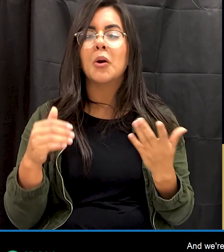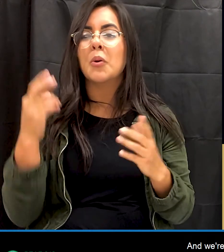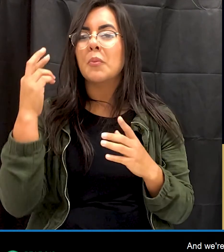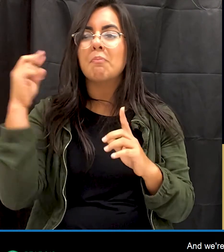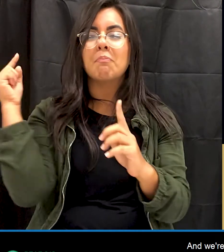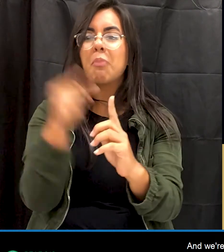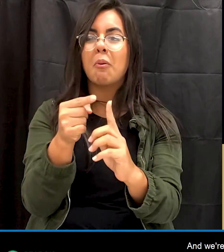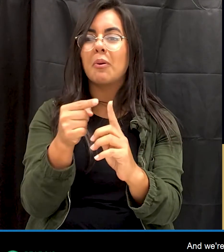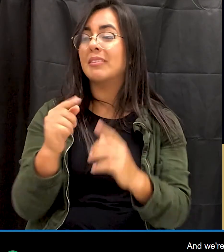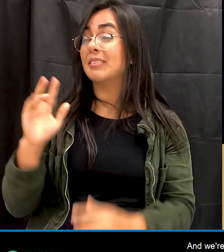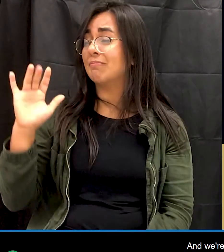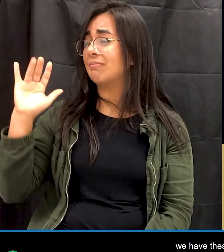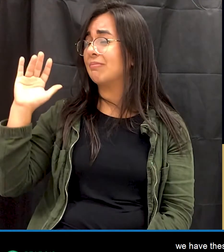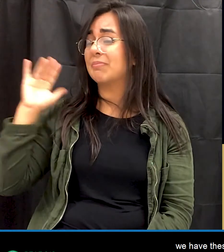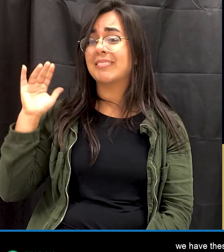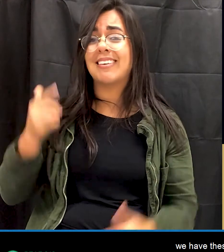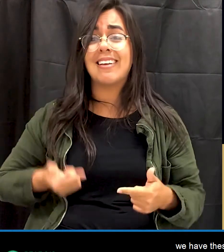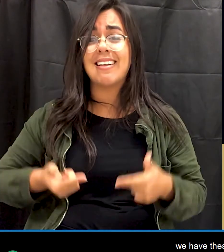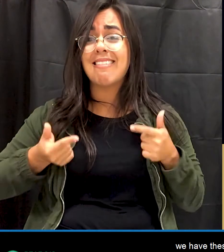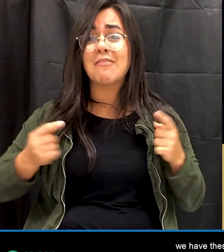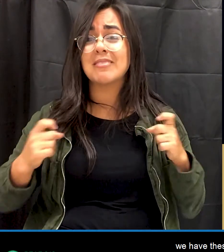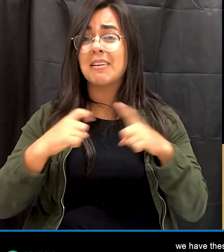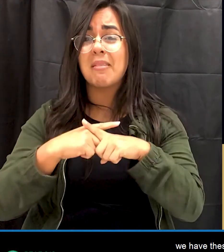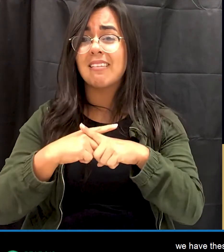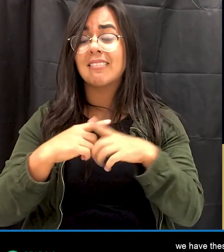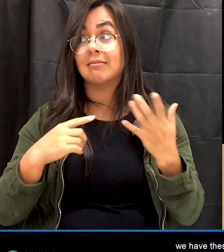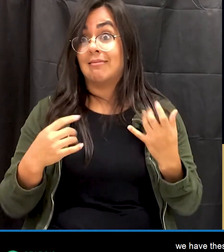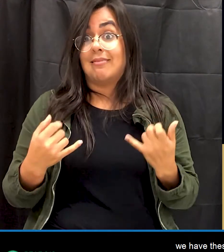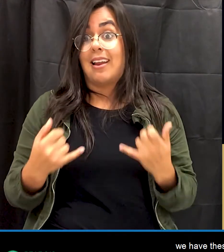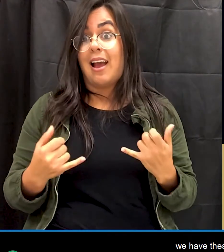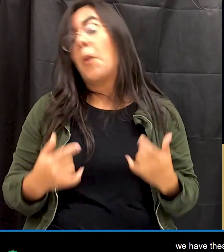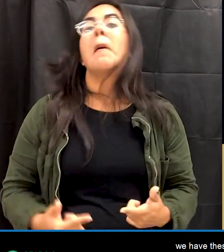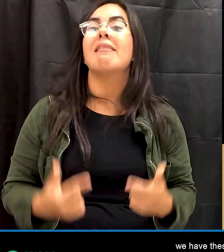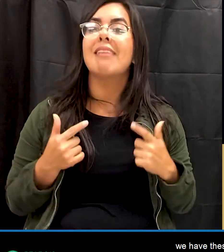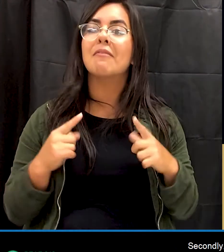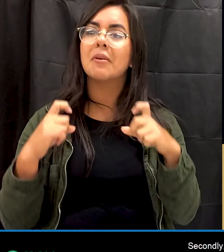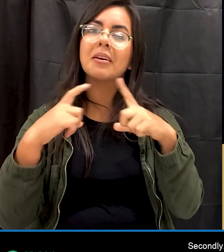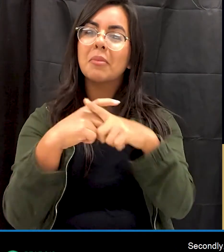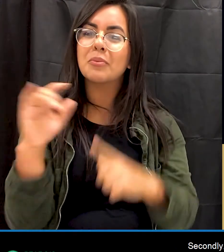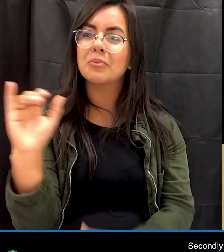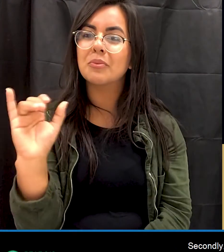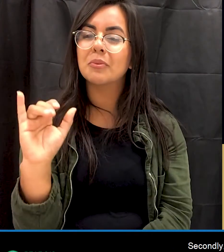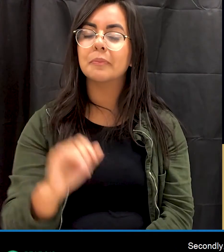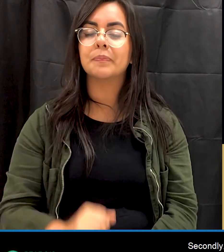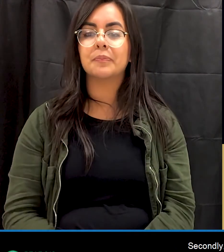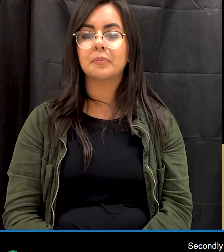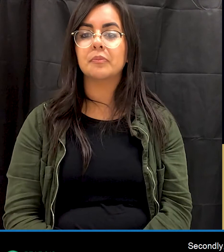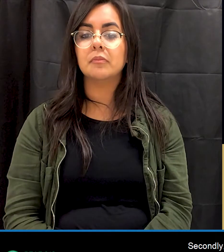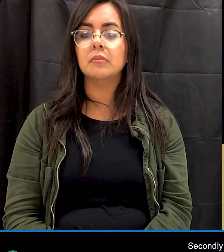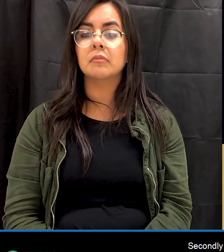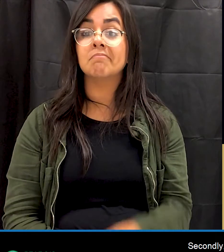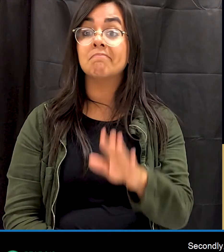that on the surface level we have these discrepancies which further study clarifies. Secondly, we don't find